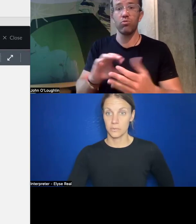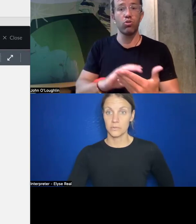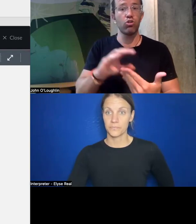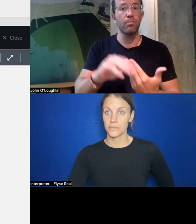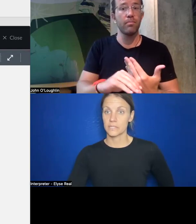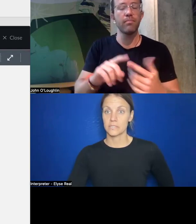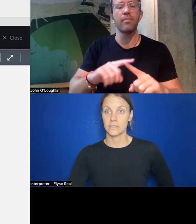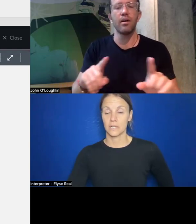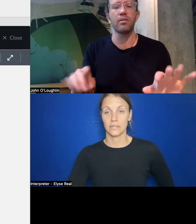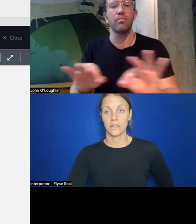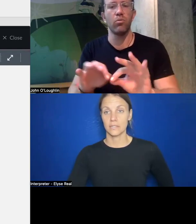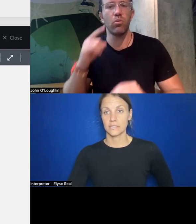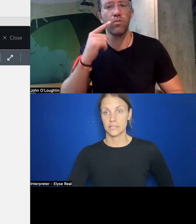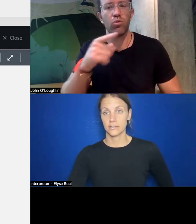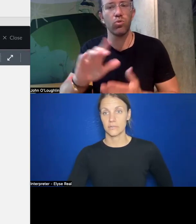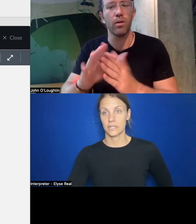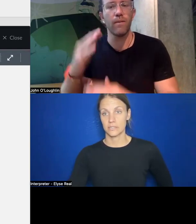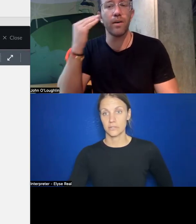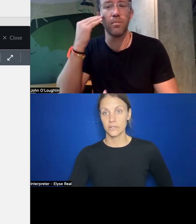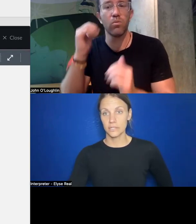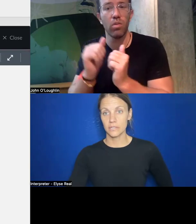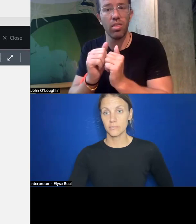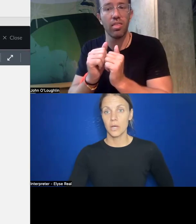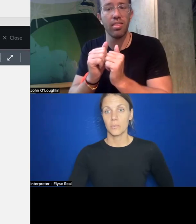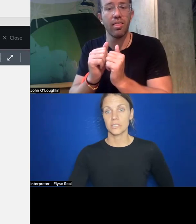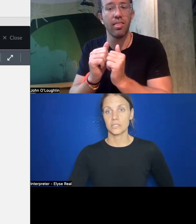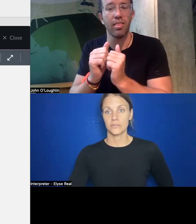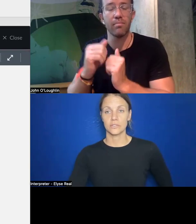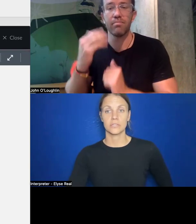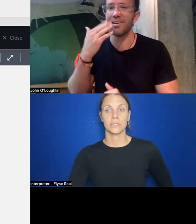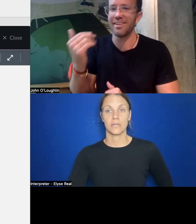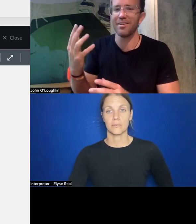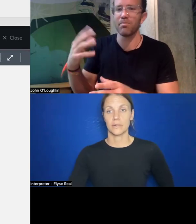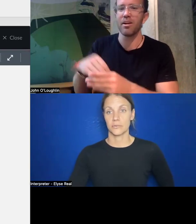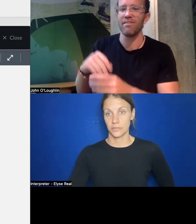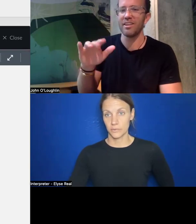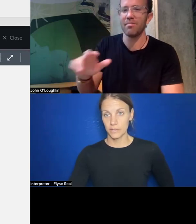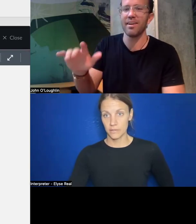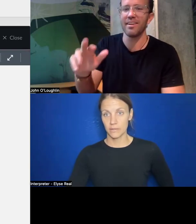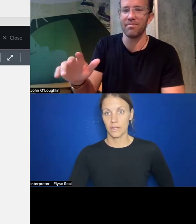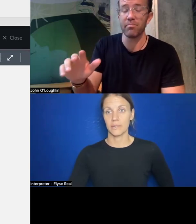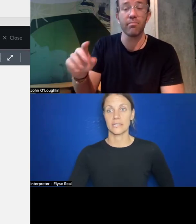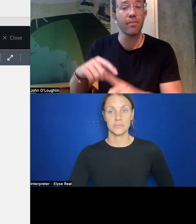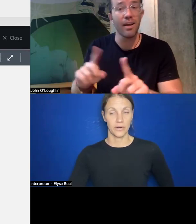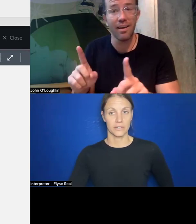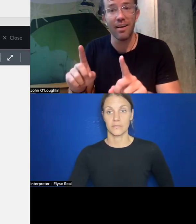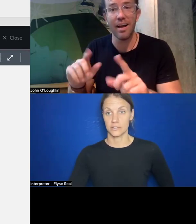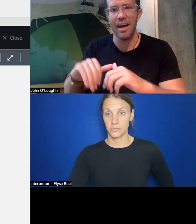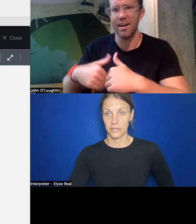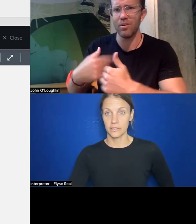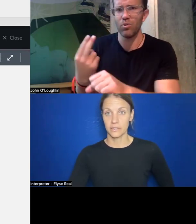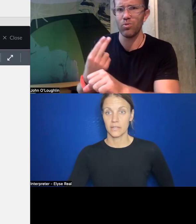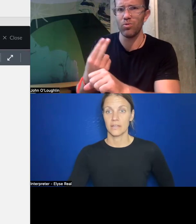deaf-blind people. It's not necessarily related to the curriculum, but it's good for you to become familiar with. It is part